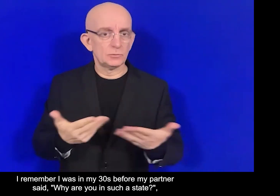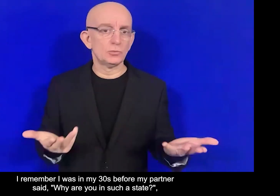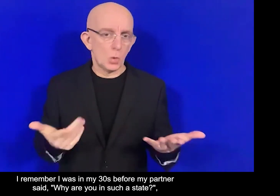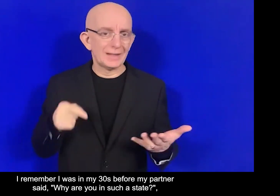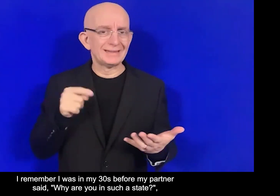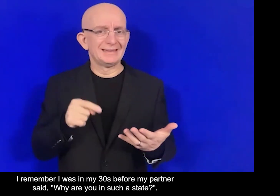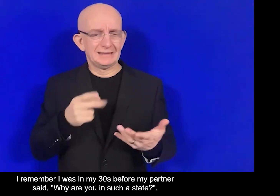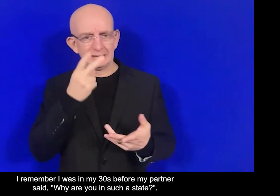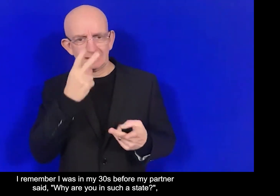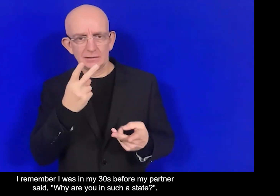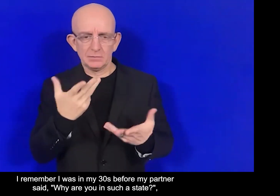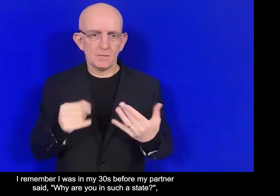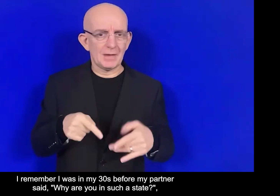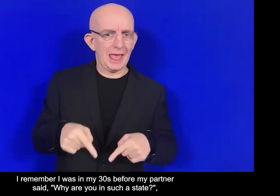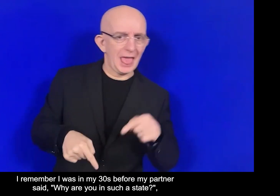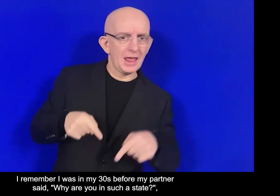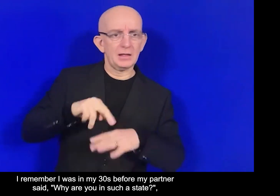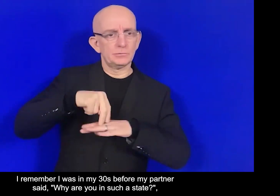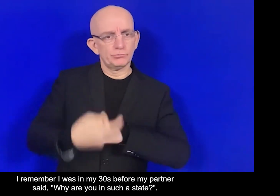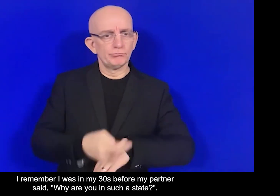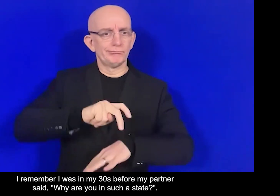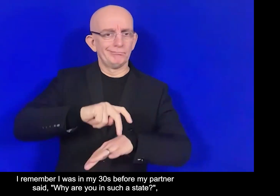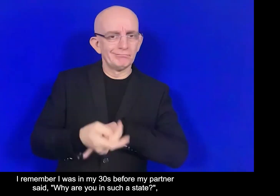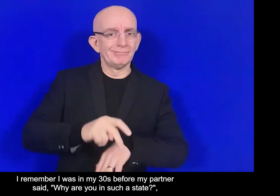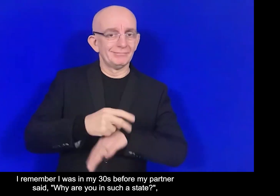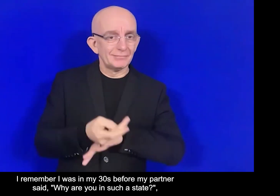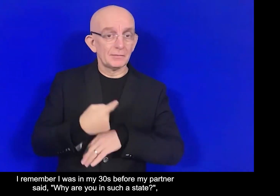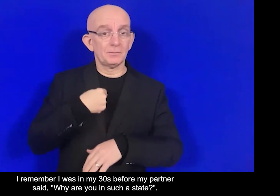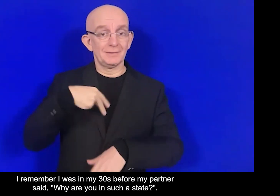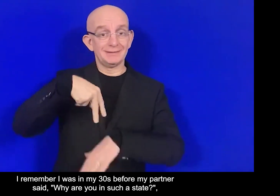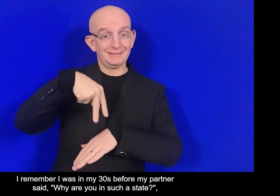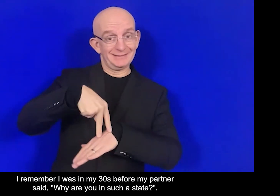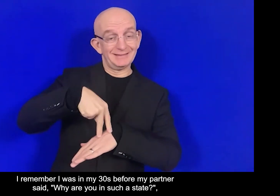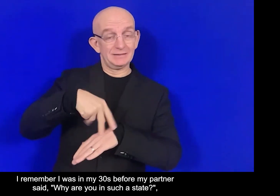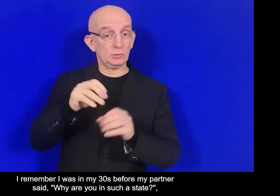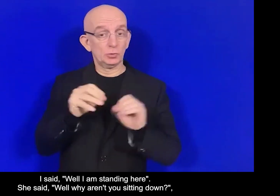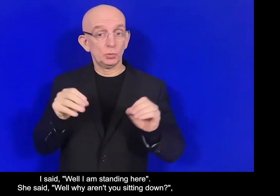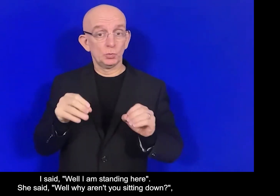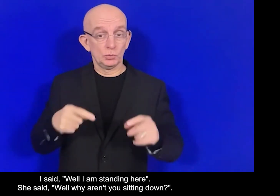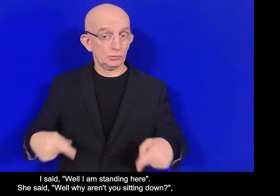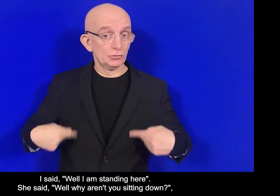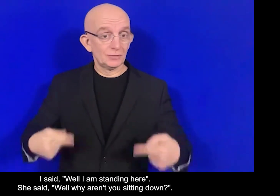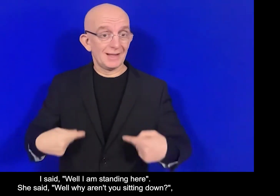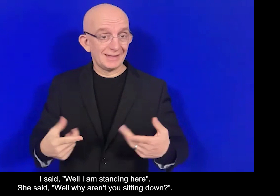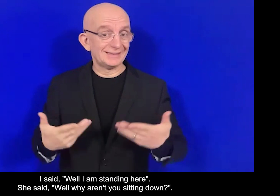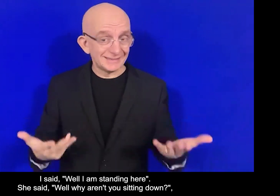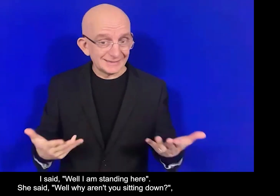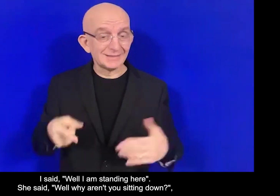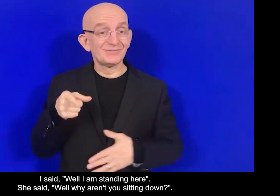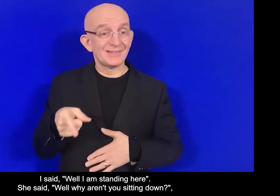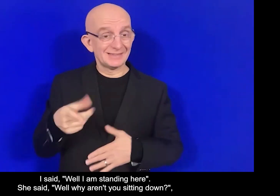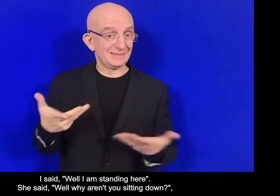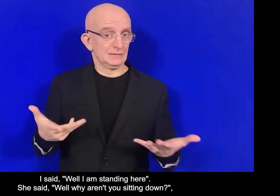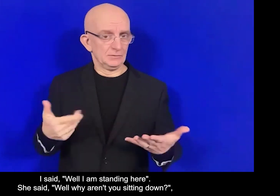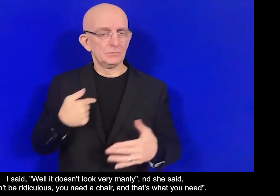I remember I was in my 30s before my partner said, why are you in such a state? And I said, well, I'm standing here. And she said, well,